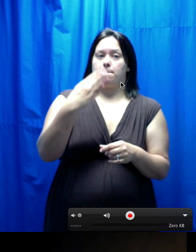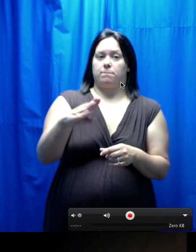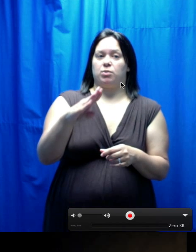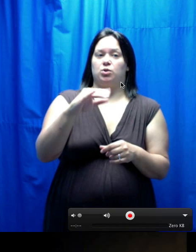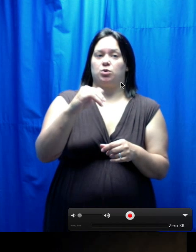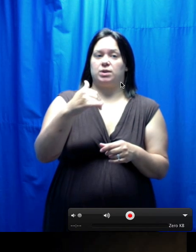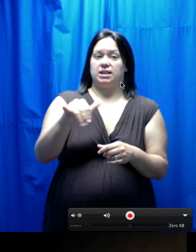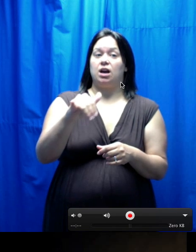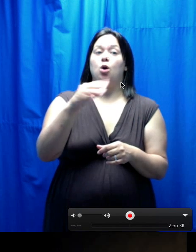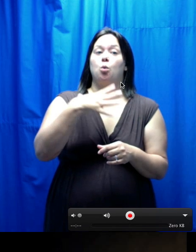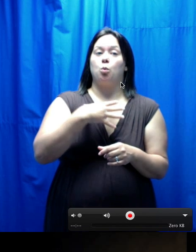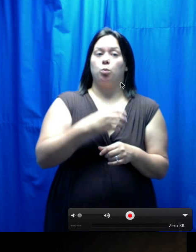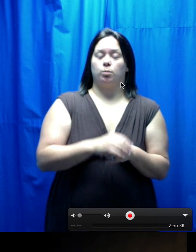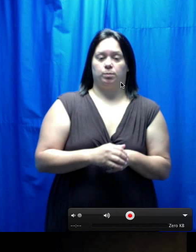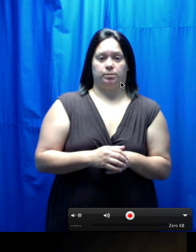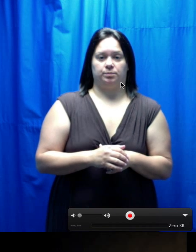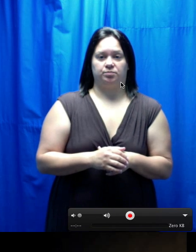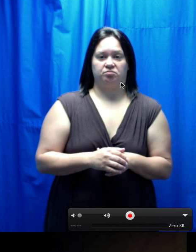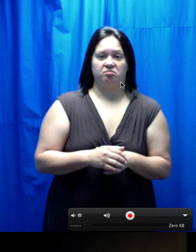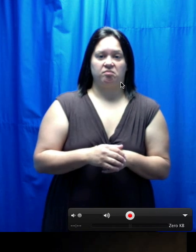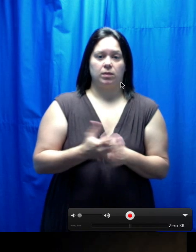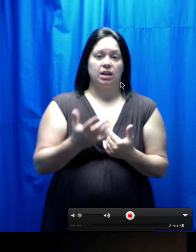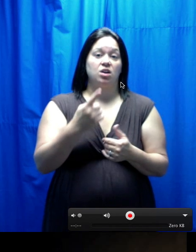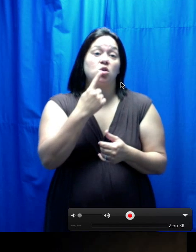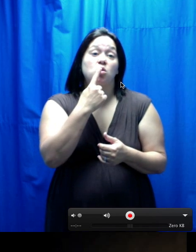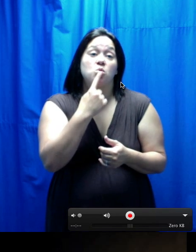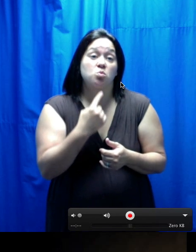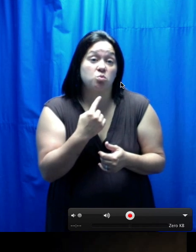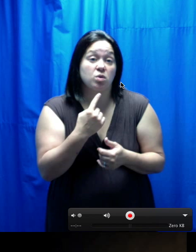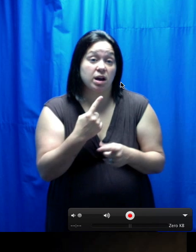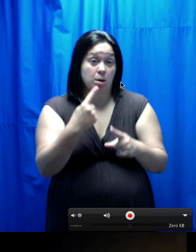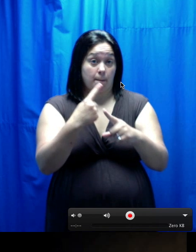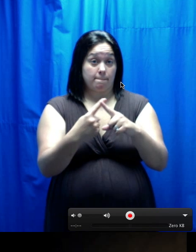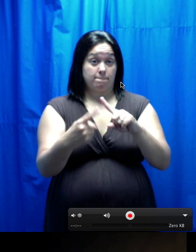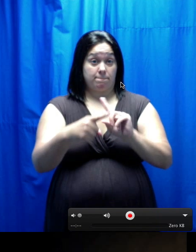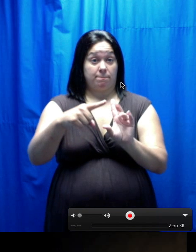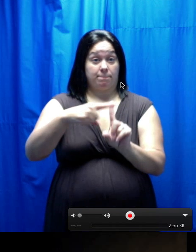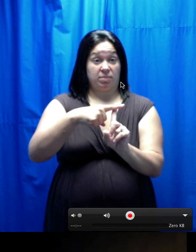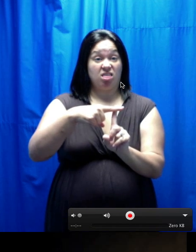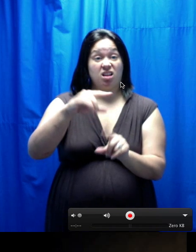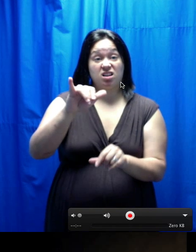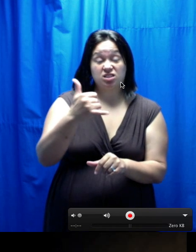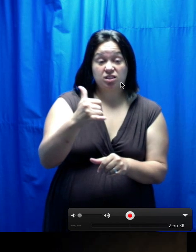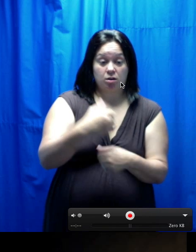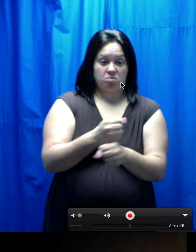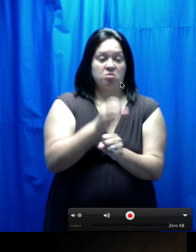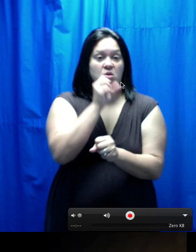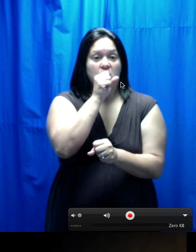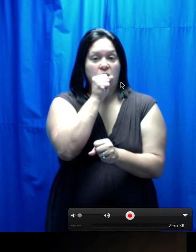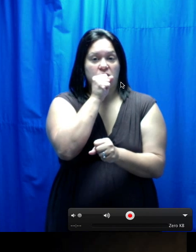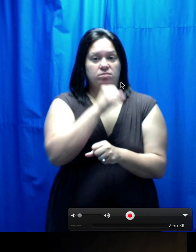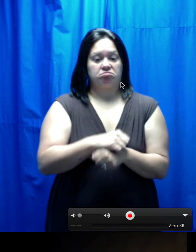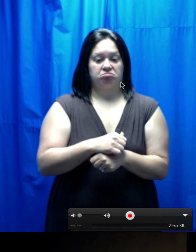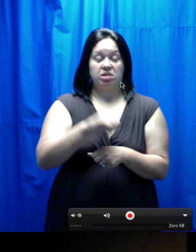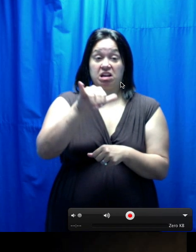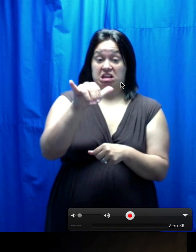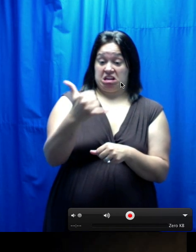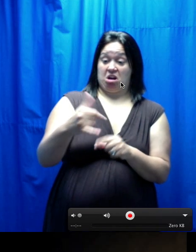Here are the basic color combinations. Red plus yellow equals orange. Yellow plus blue equals